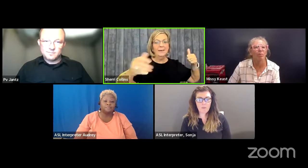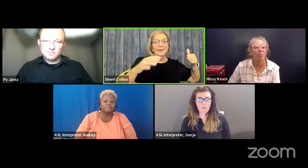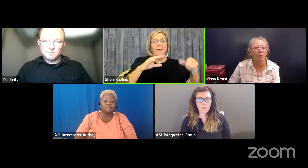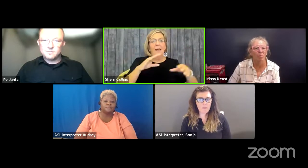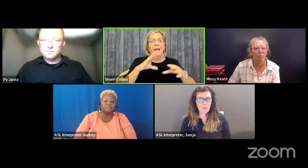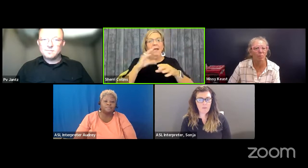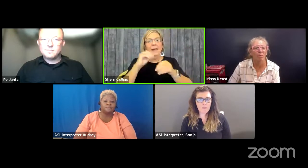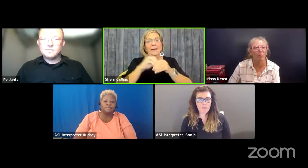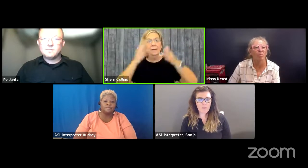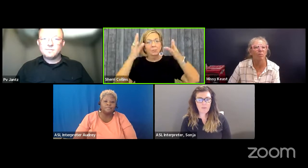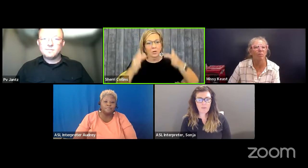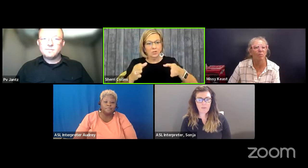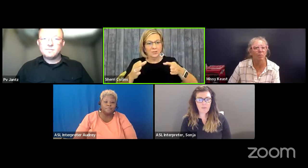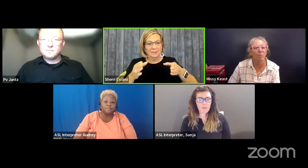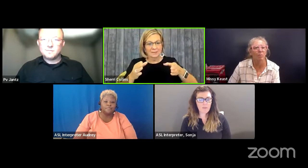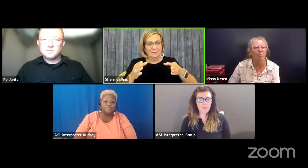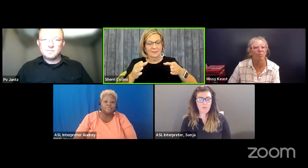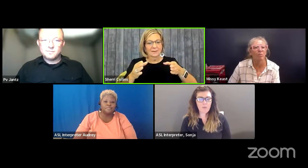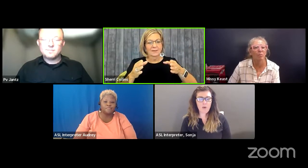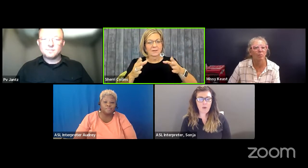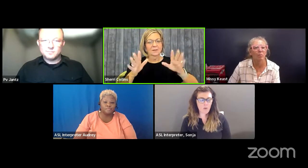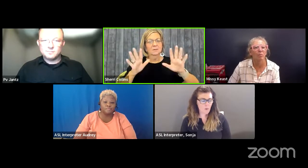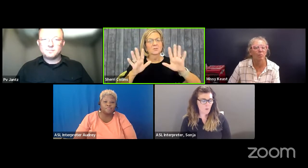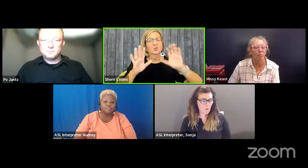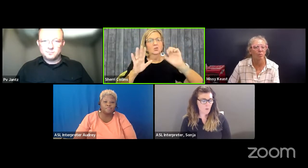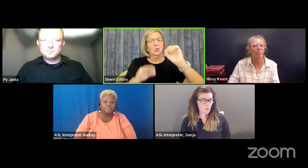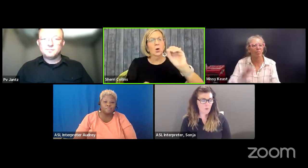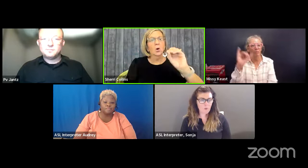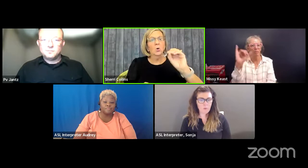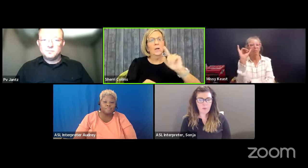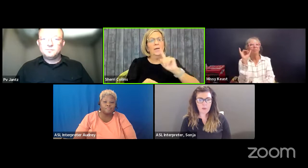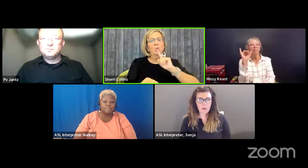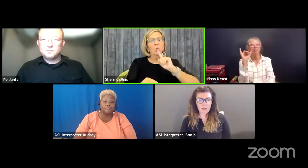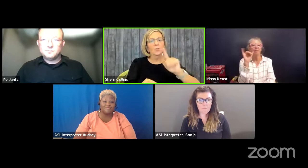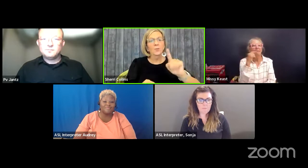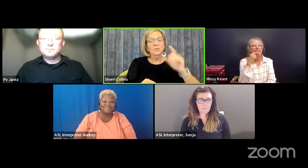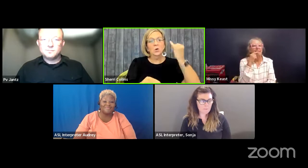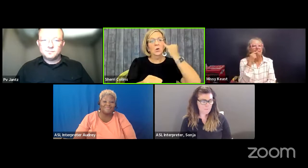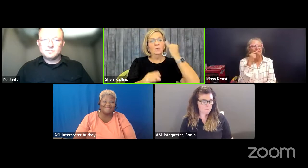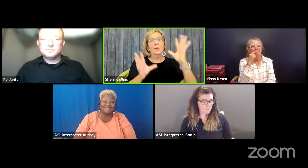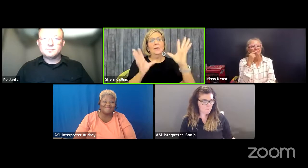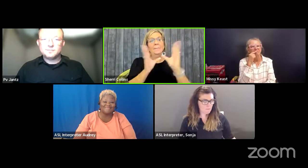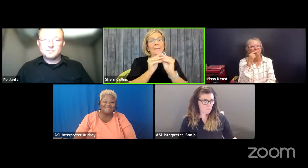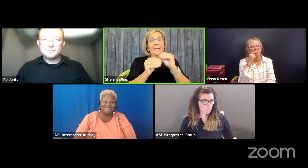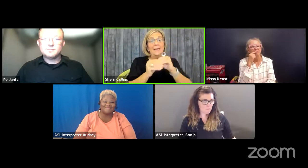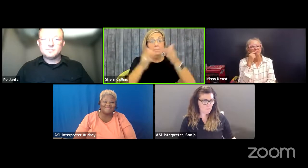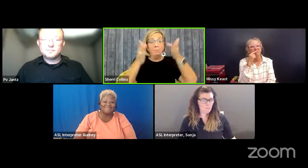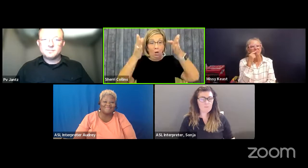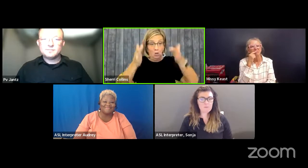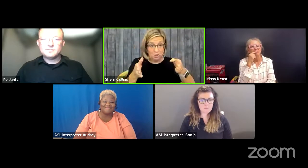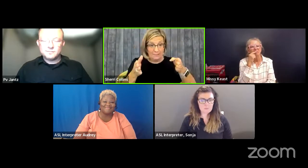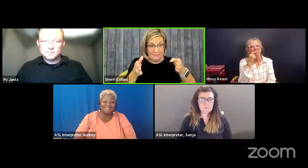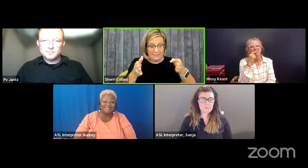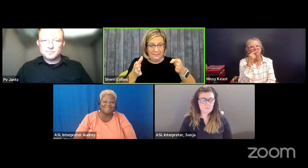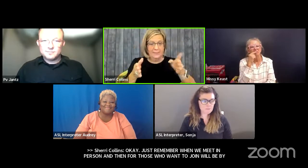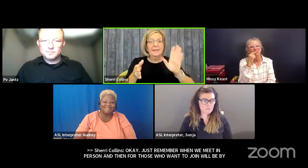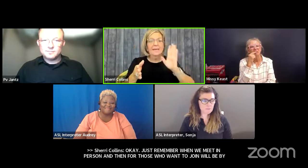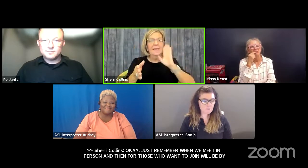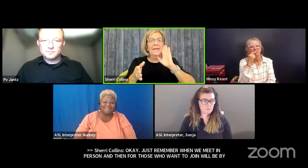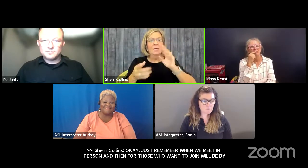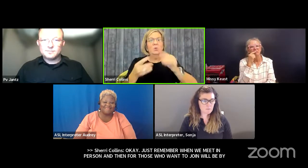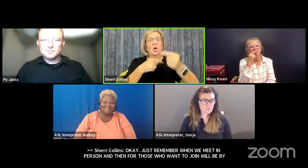remotely and in person. So if we meet in